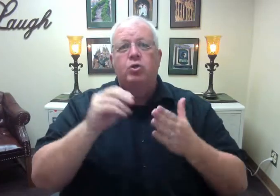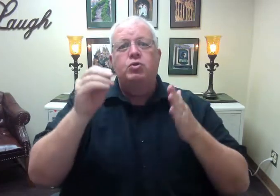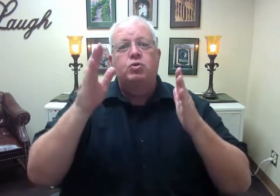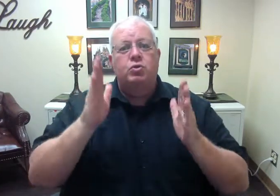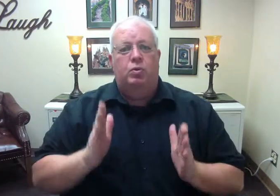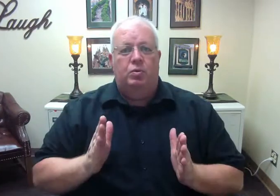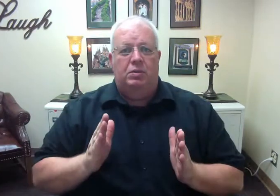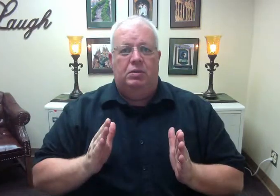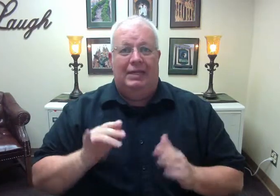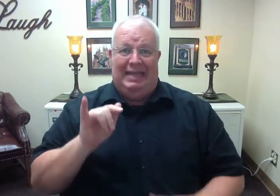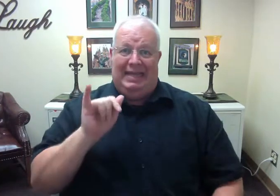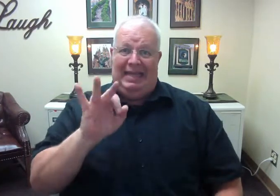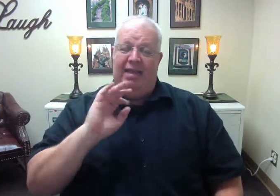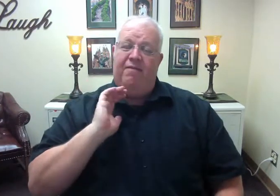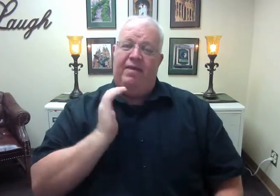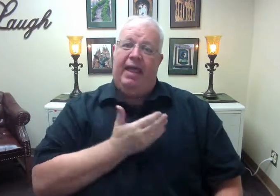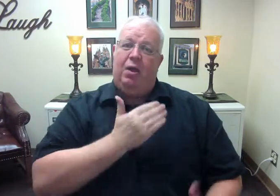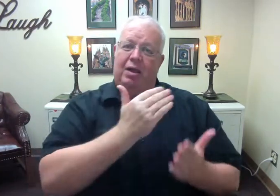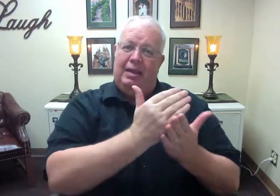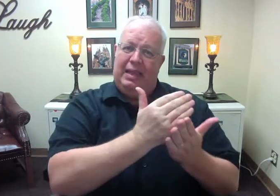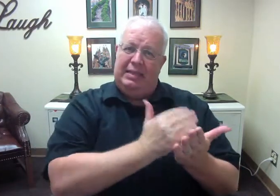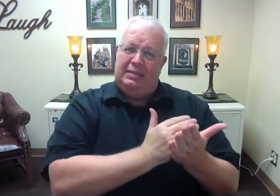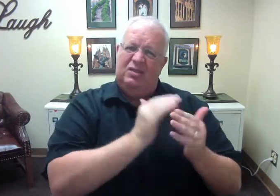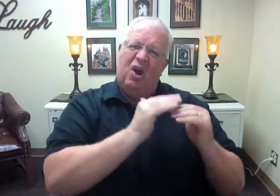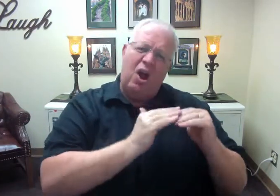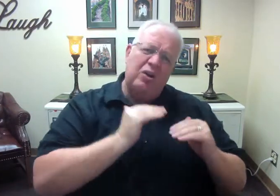easy, they will not learn anything.